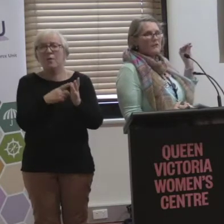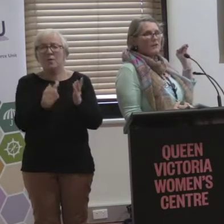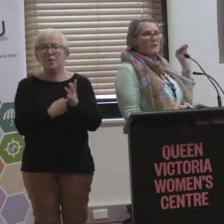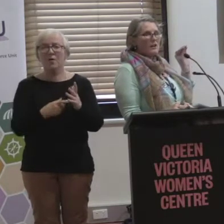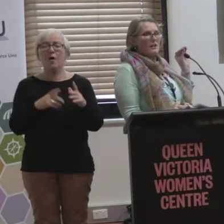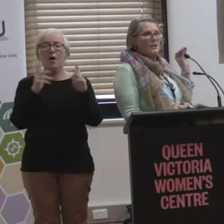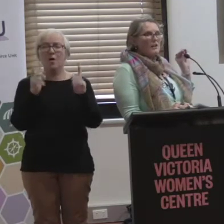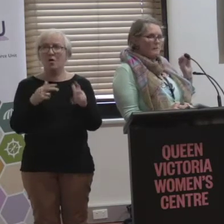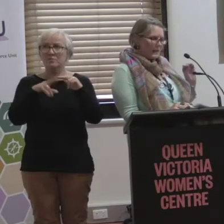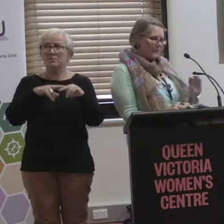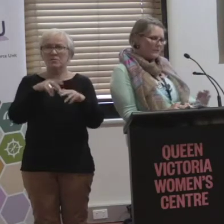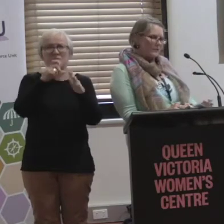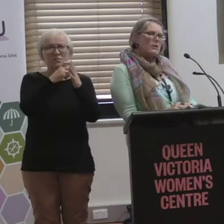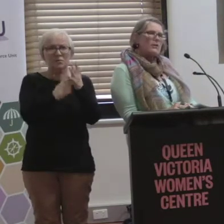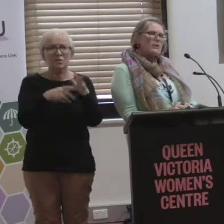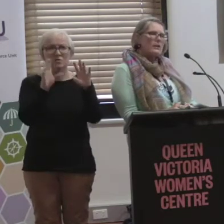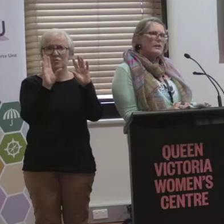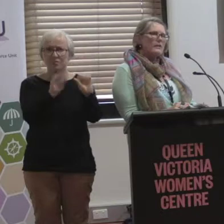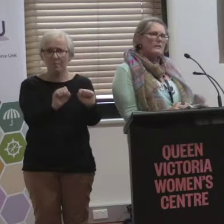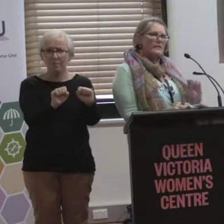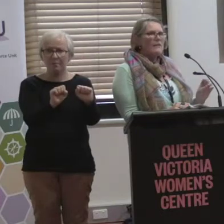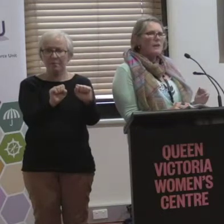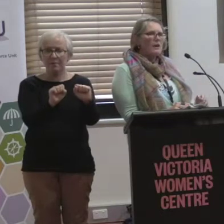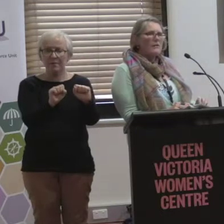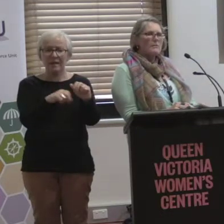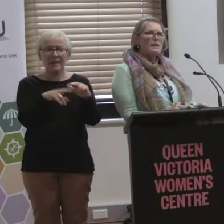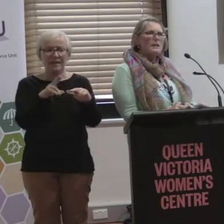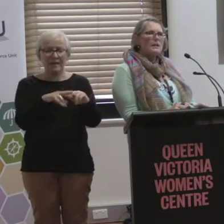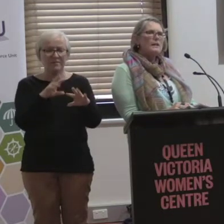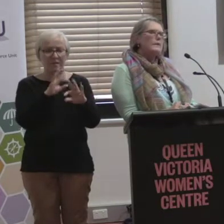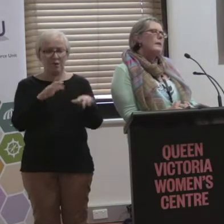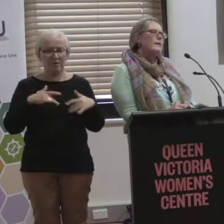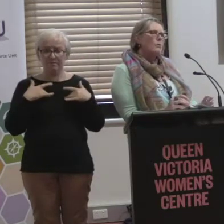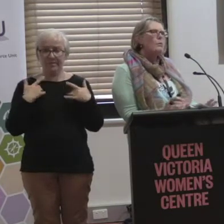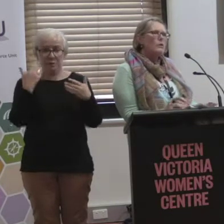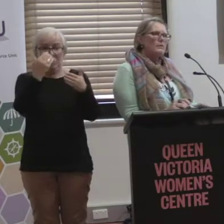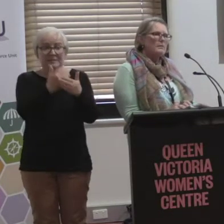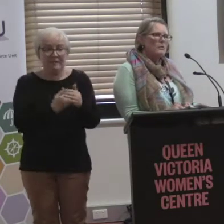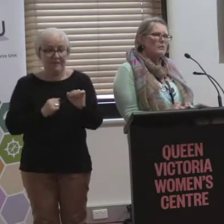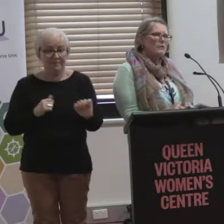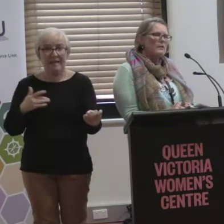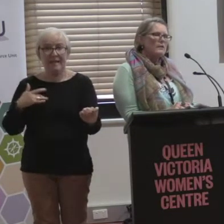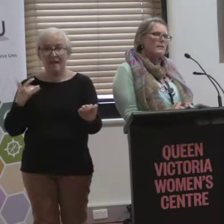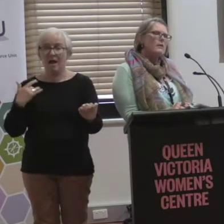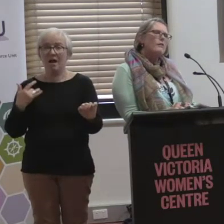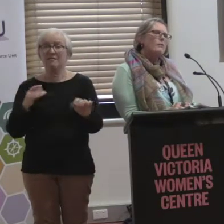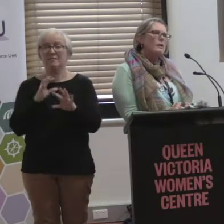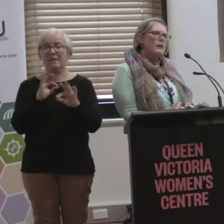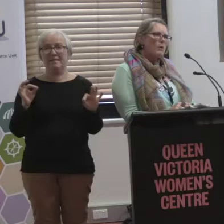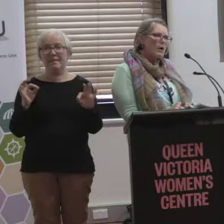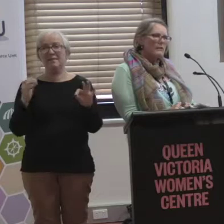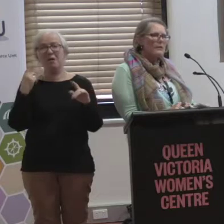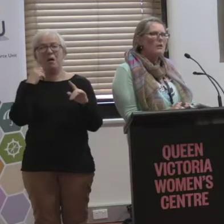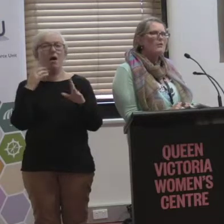stop at the first line, and if they don't feel that it's to save their life immediately, they would not deem it as emergency treatment. So often